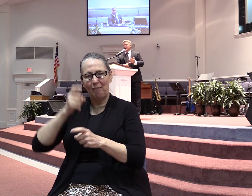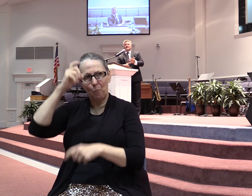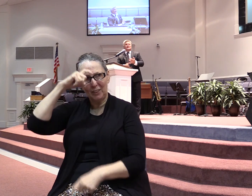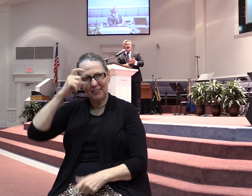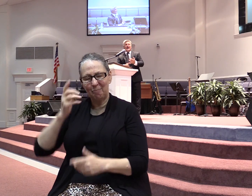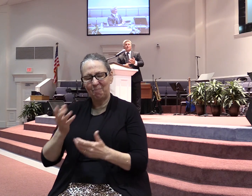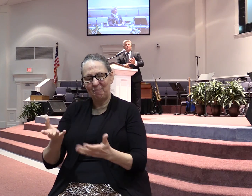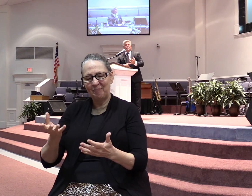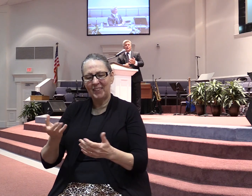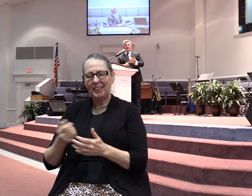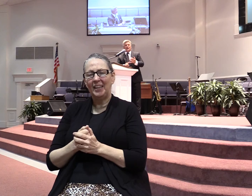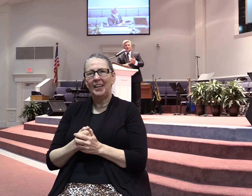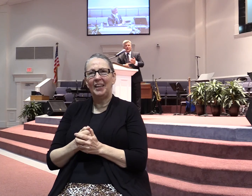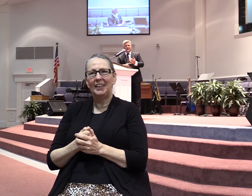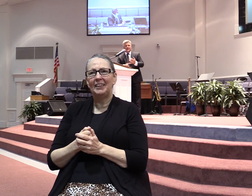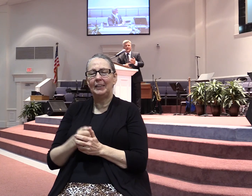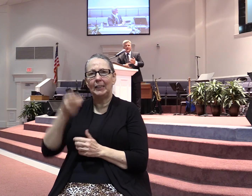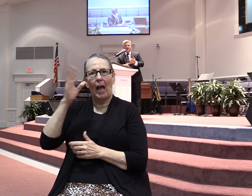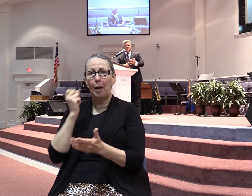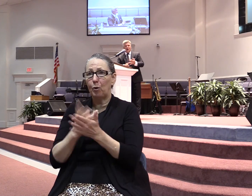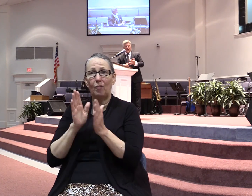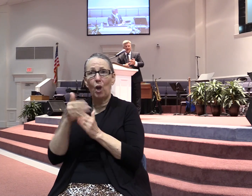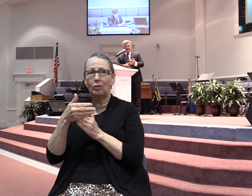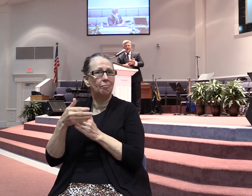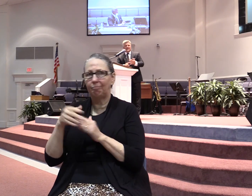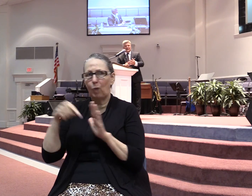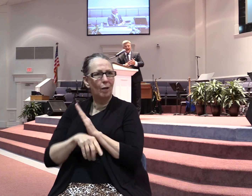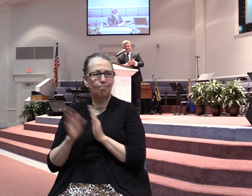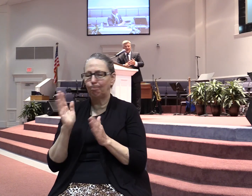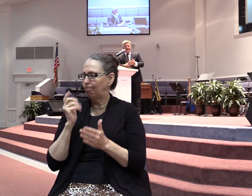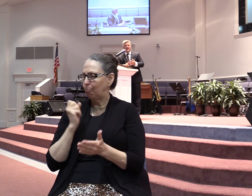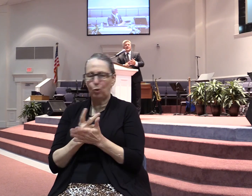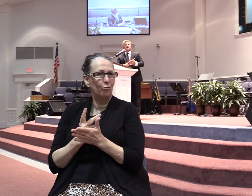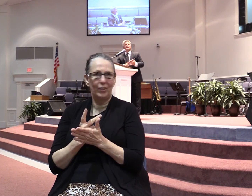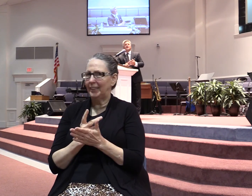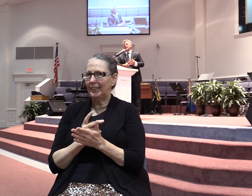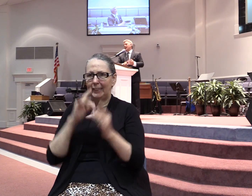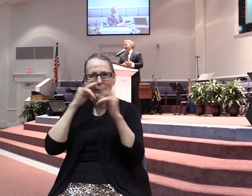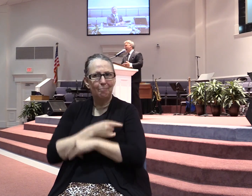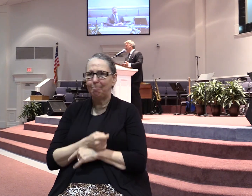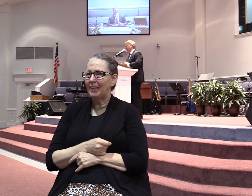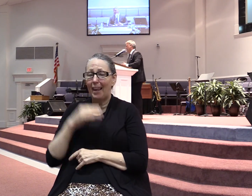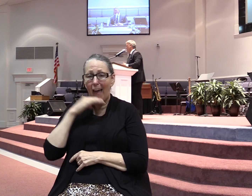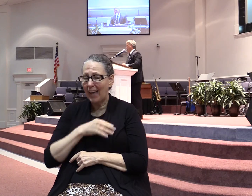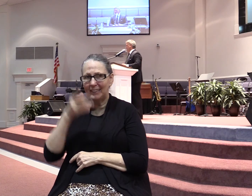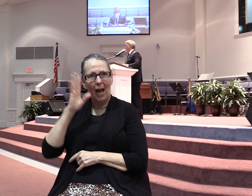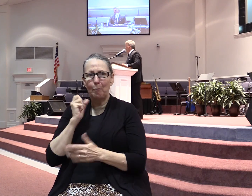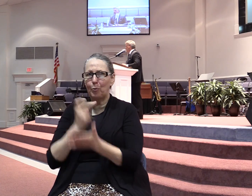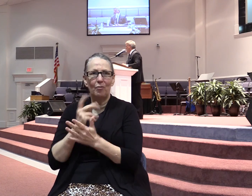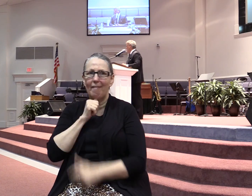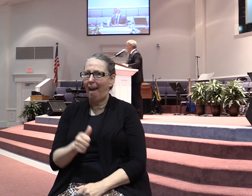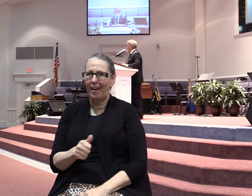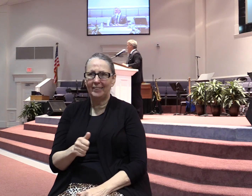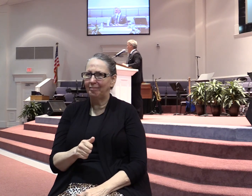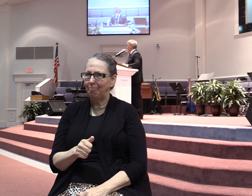equation does God ever approve of adultery, murder, deception, lies,